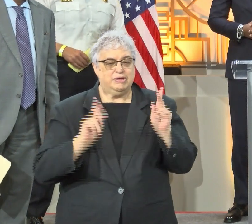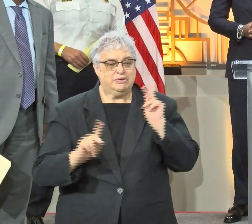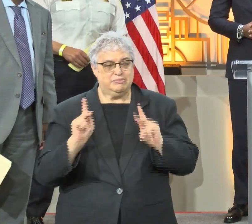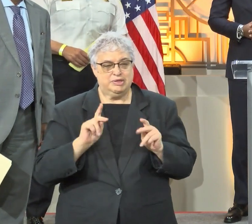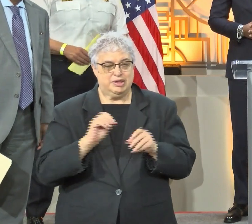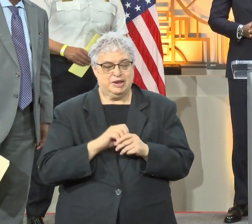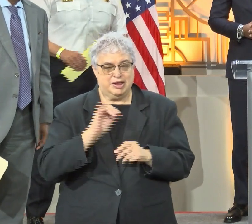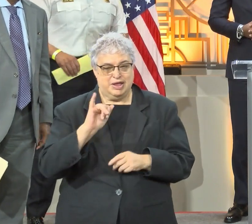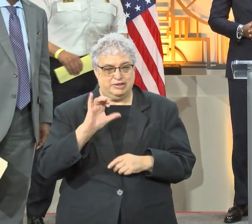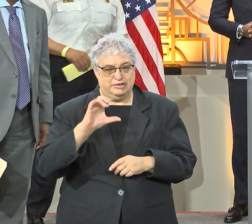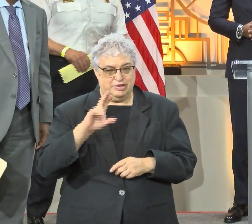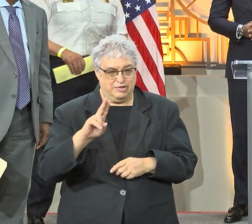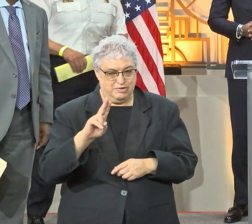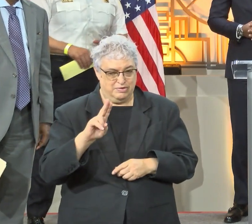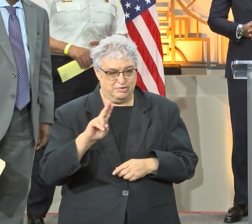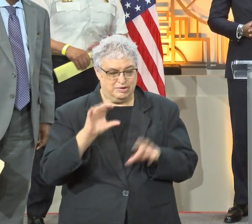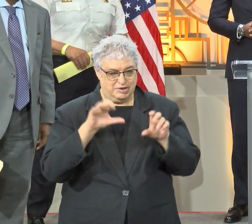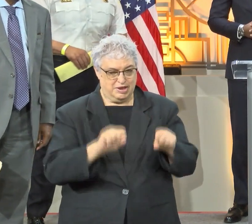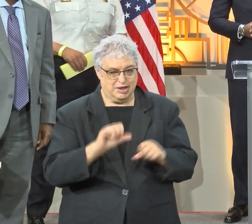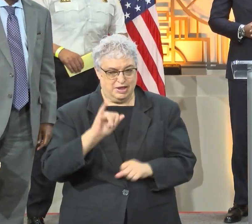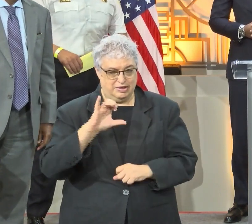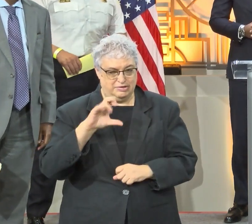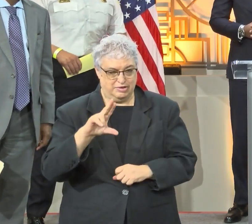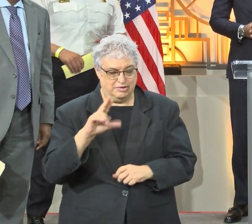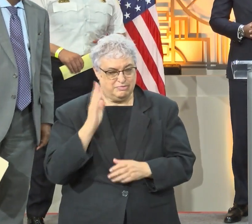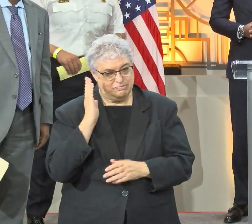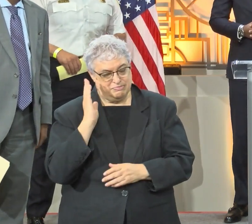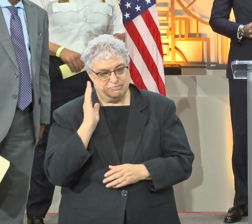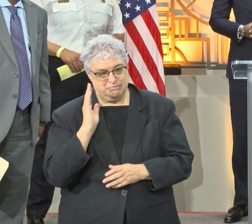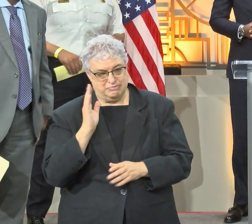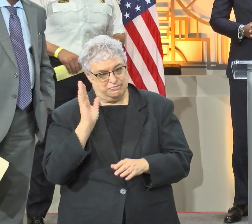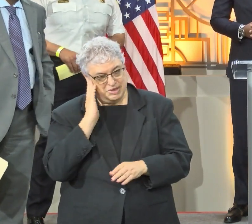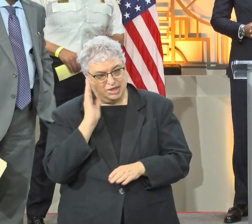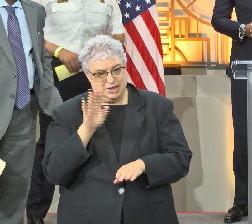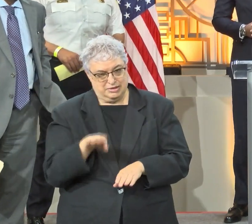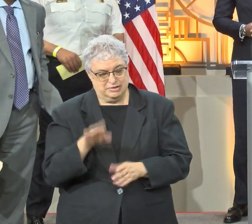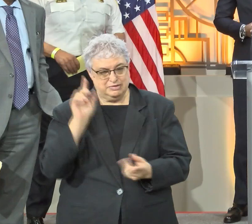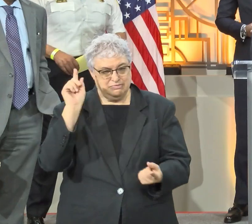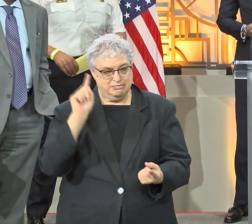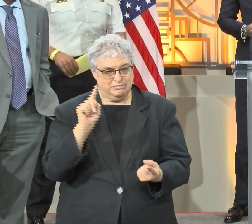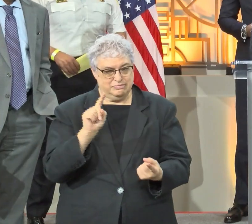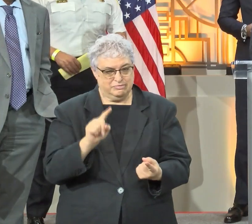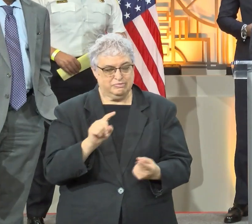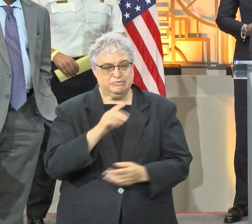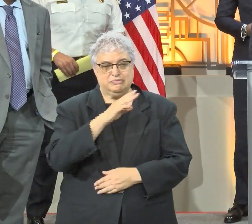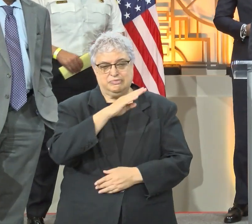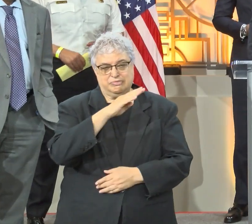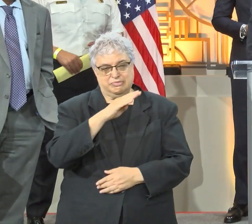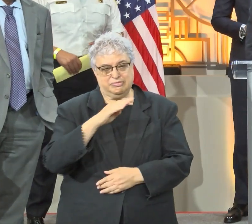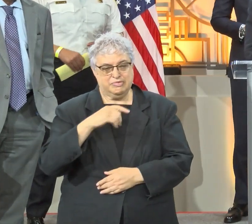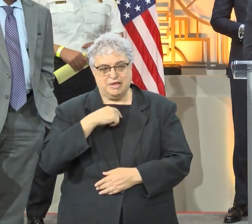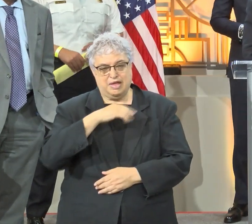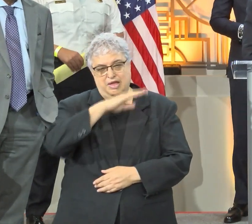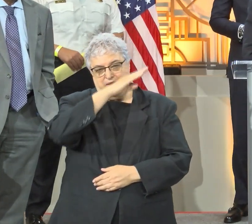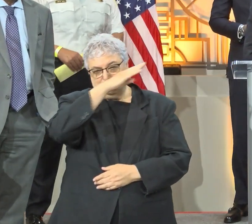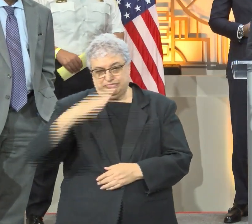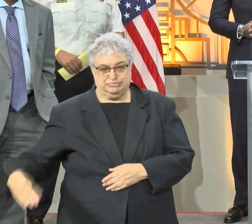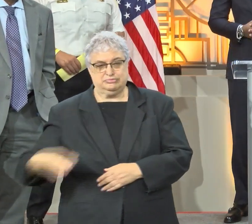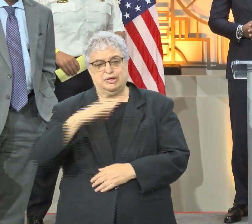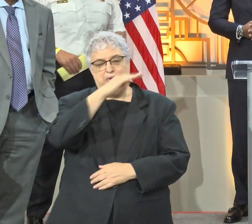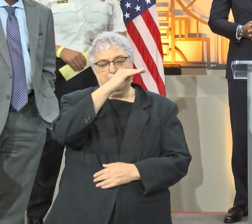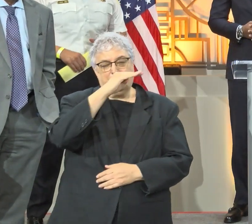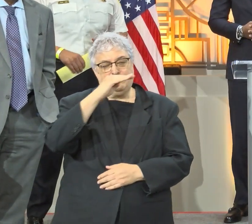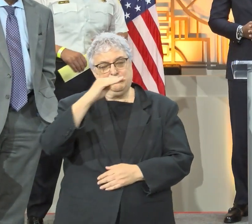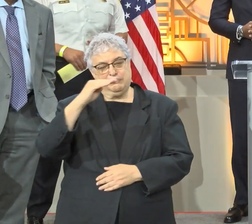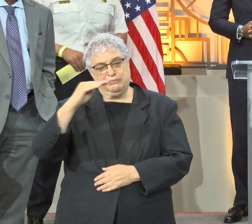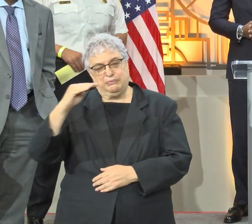are in the ICU or taking ICU beds continues to decline at a fairly steady pace. It's not dropping precipitously, but it's dropping at a steady